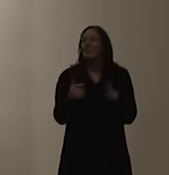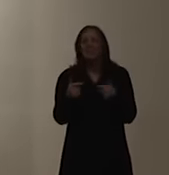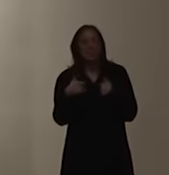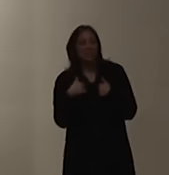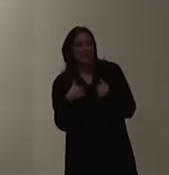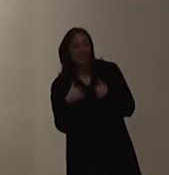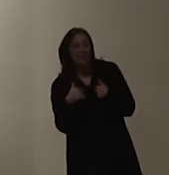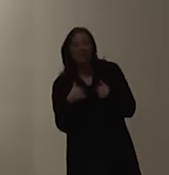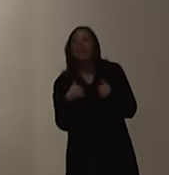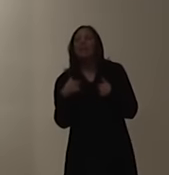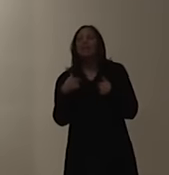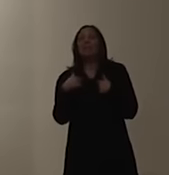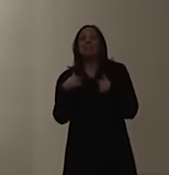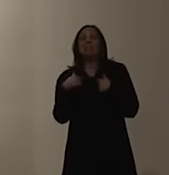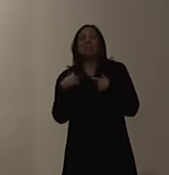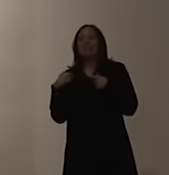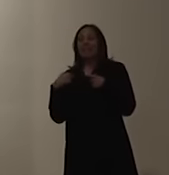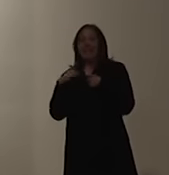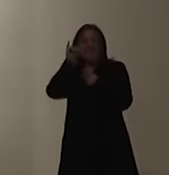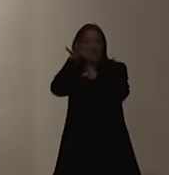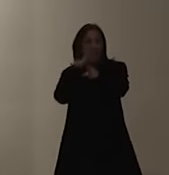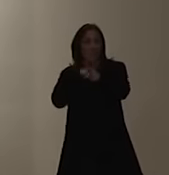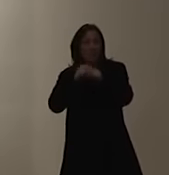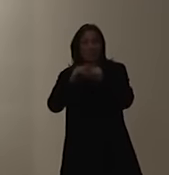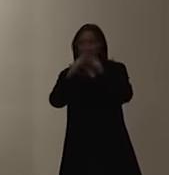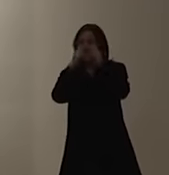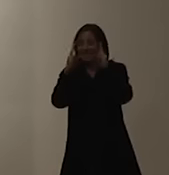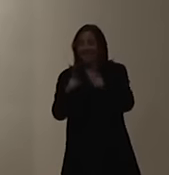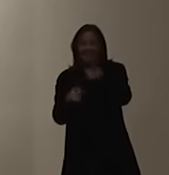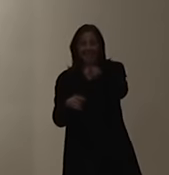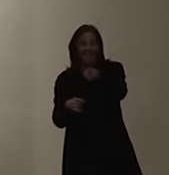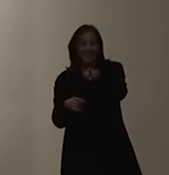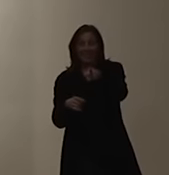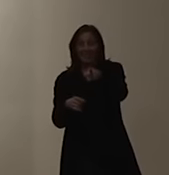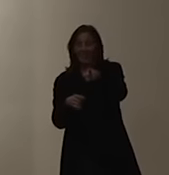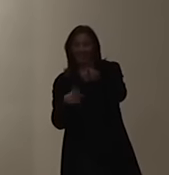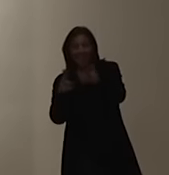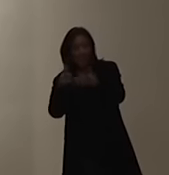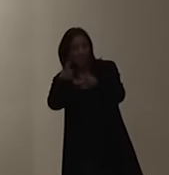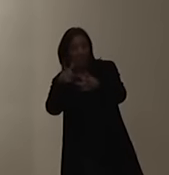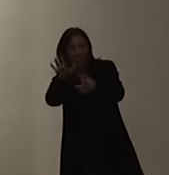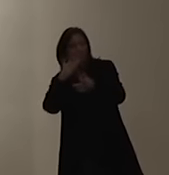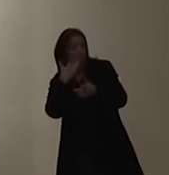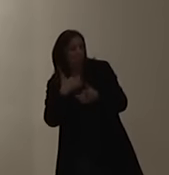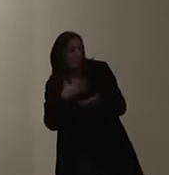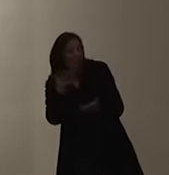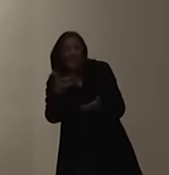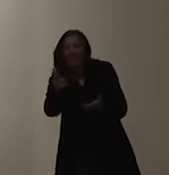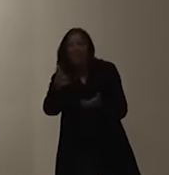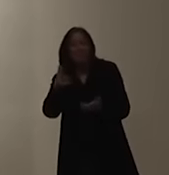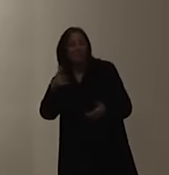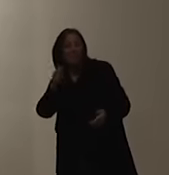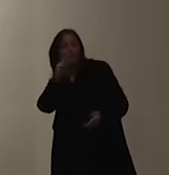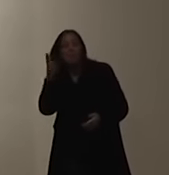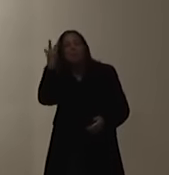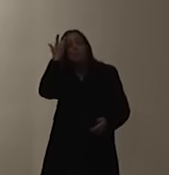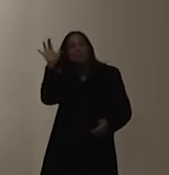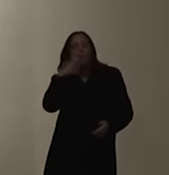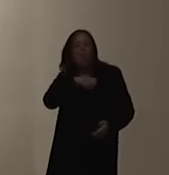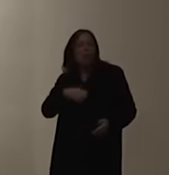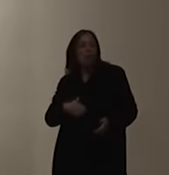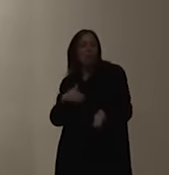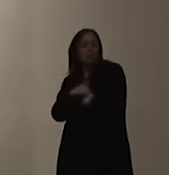my birthday. You know, I don't want to be made an example of. Mr. Smarty Pants, Harvard doctor, think you can come in and go as you